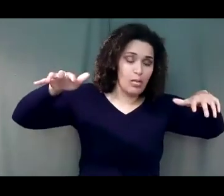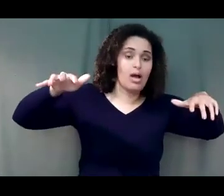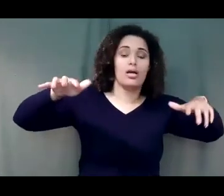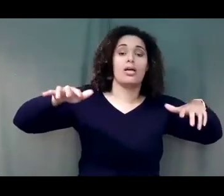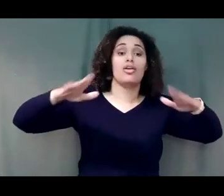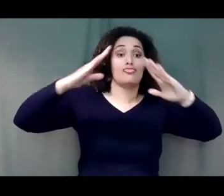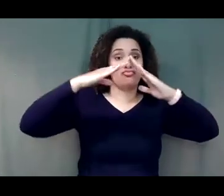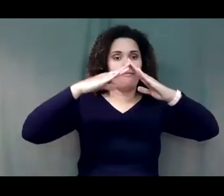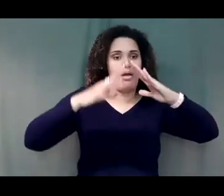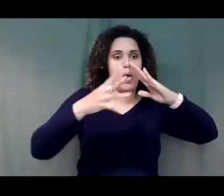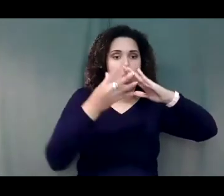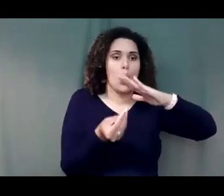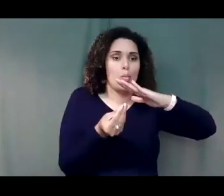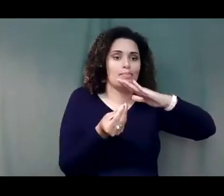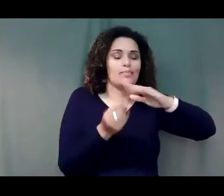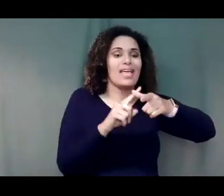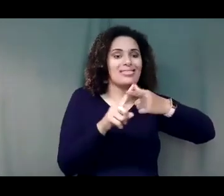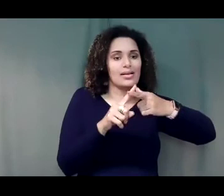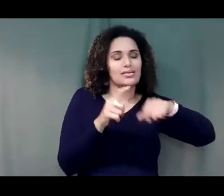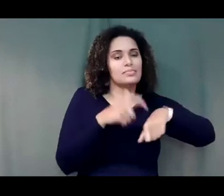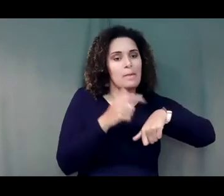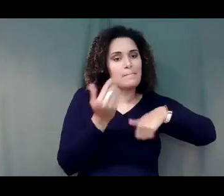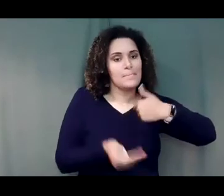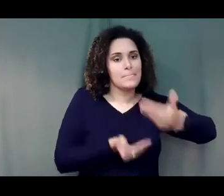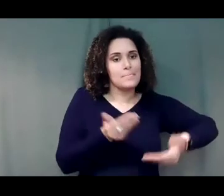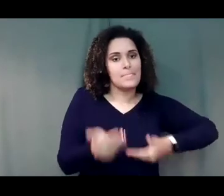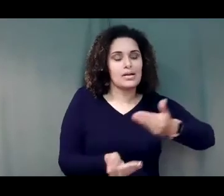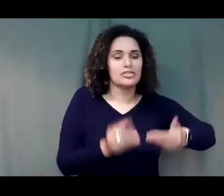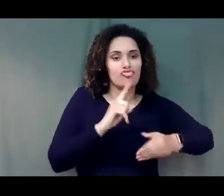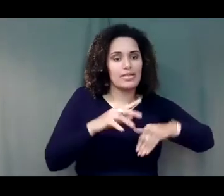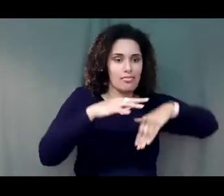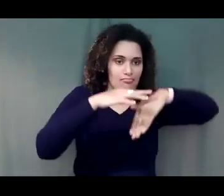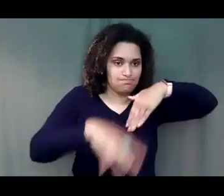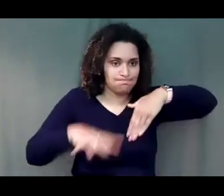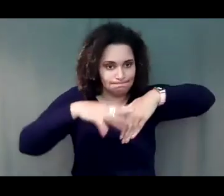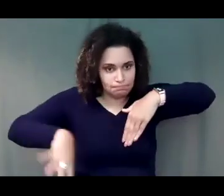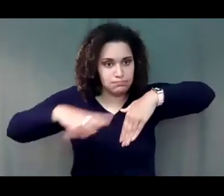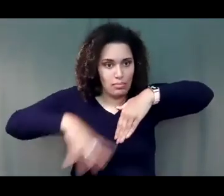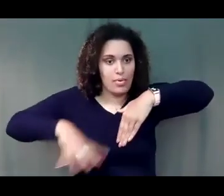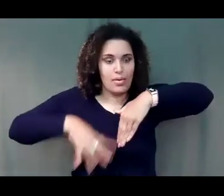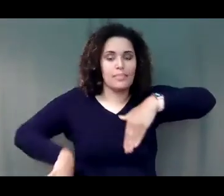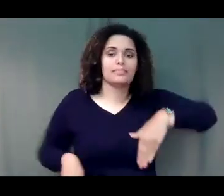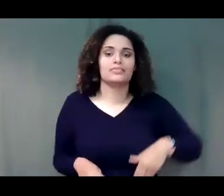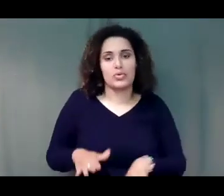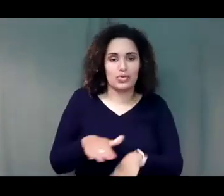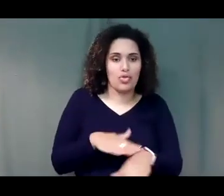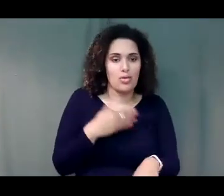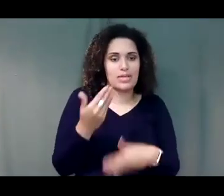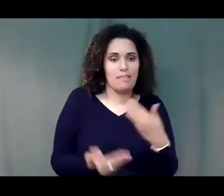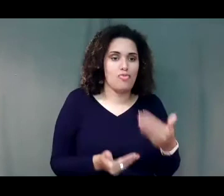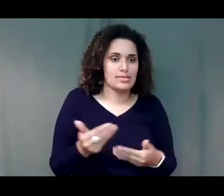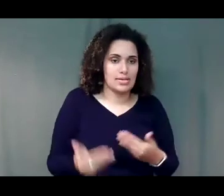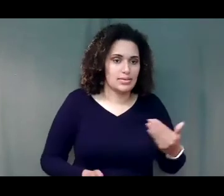roof. And then it takes some time to actually release it. So it slows that whole process